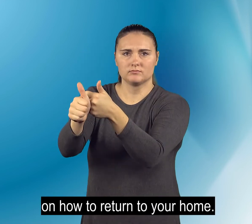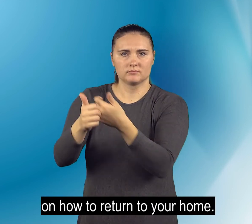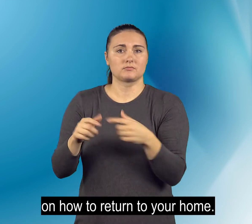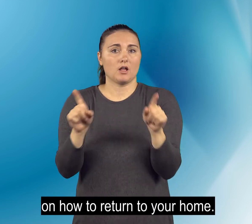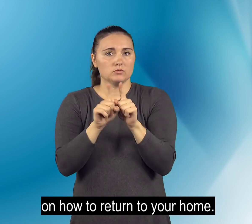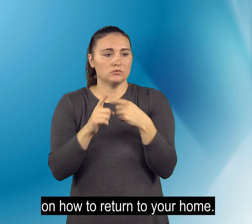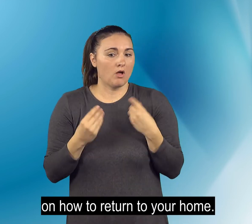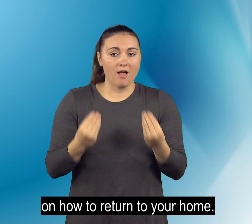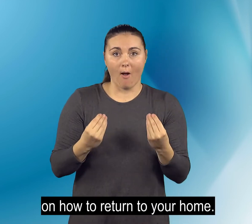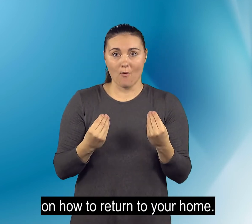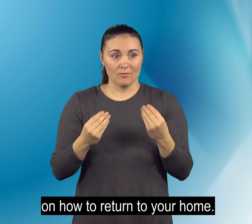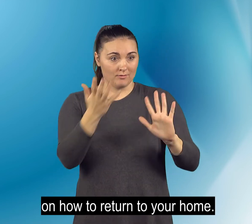home.